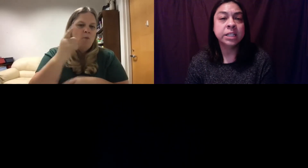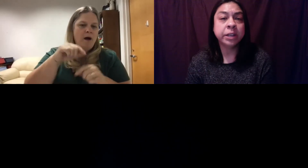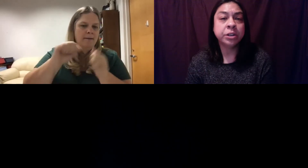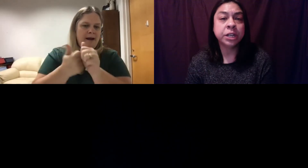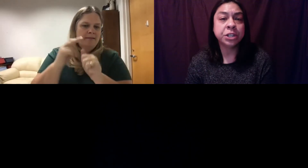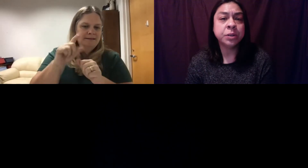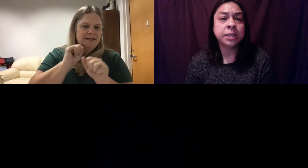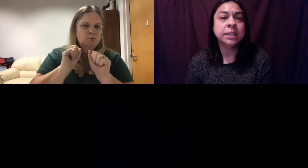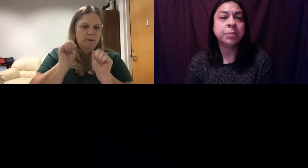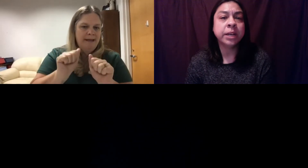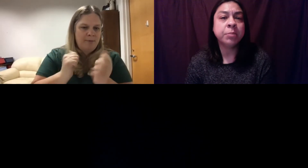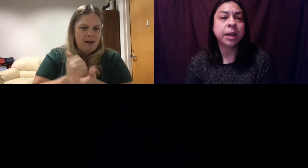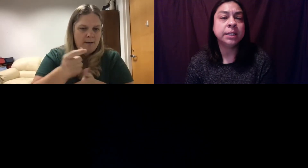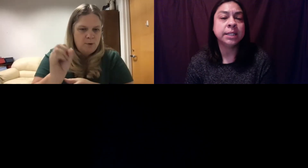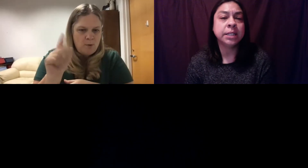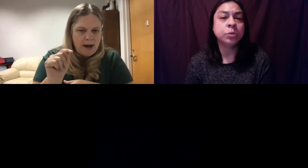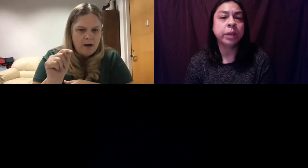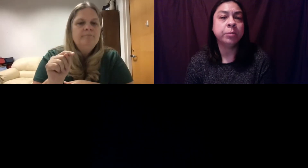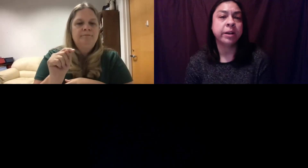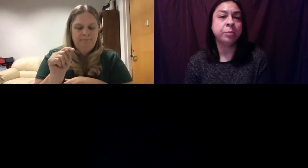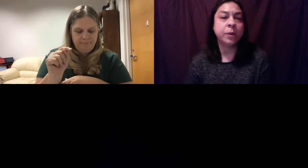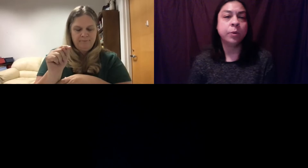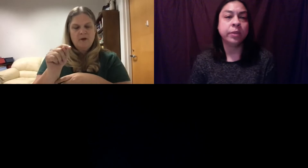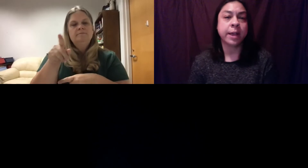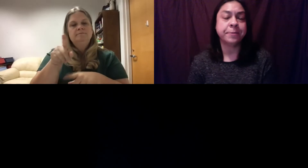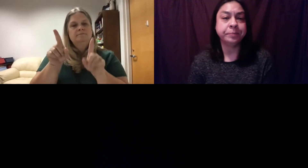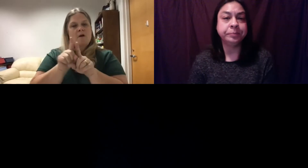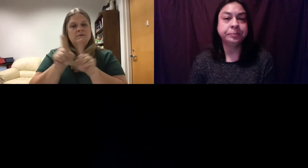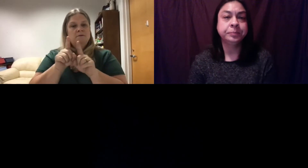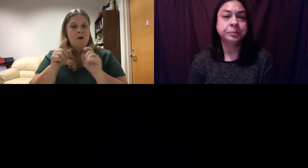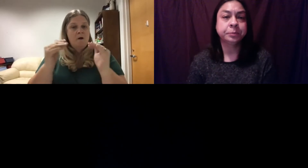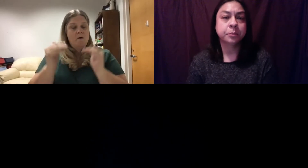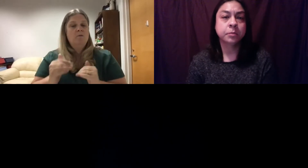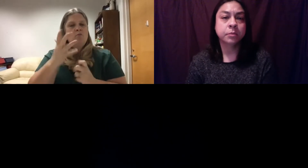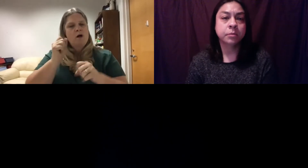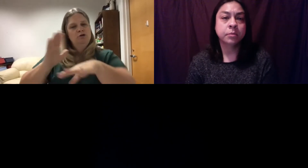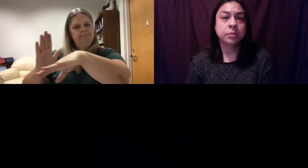and explain your issue, and somebody behind the scenes will be able to help you out with that.